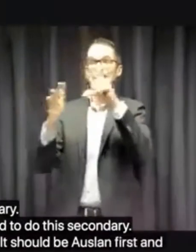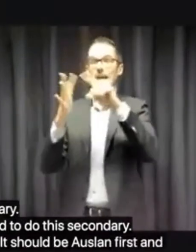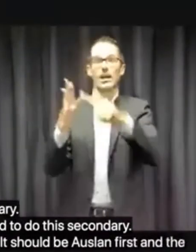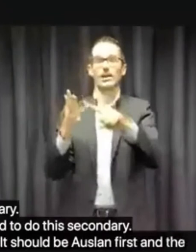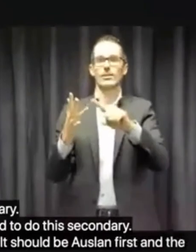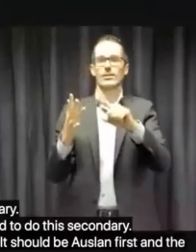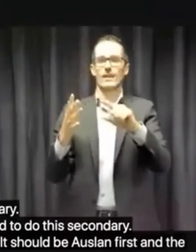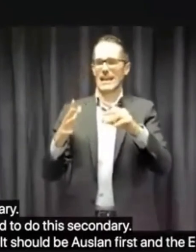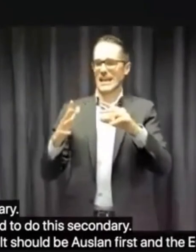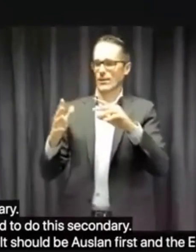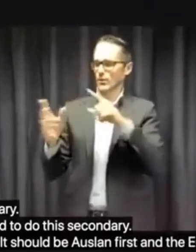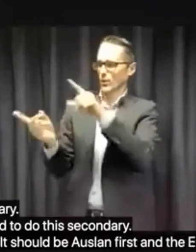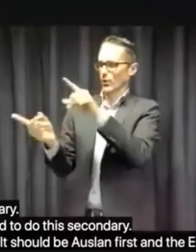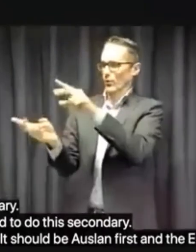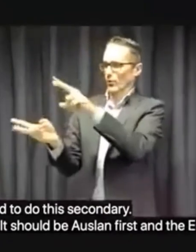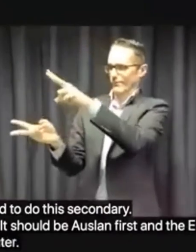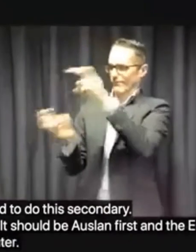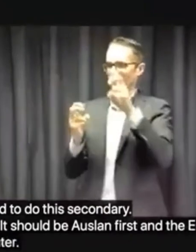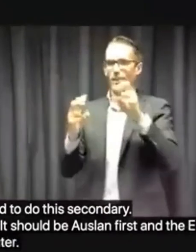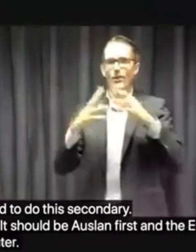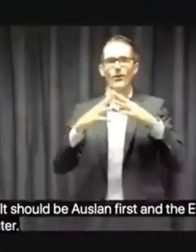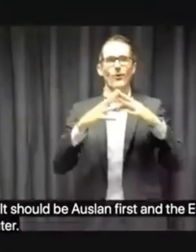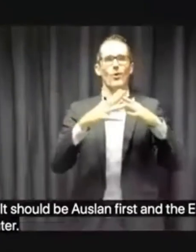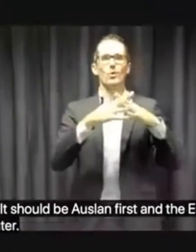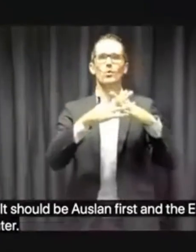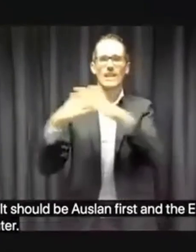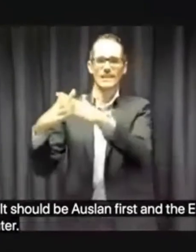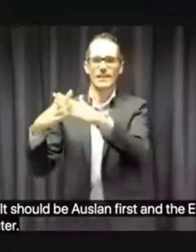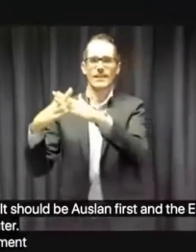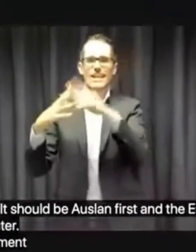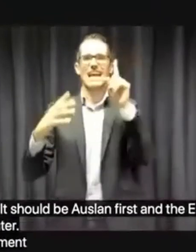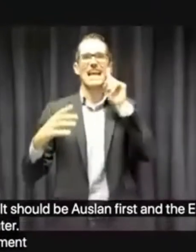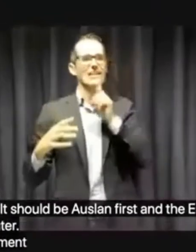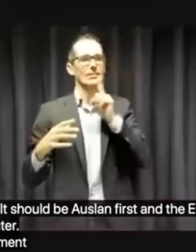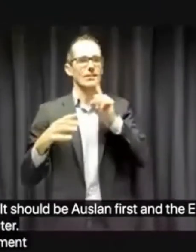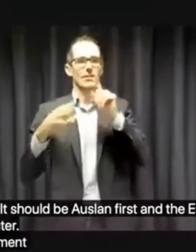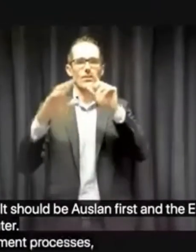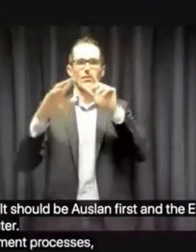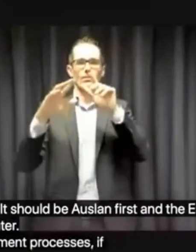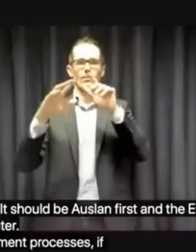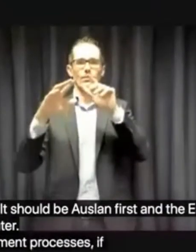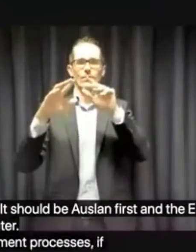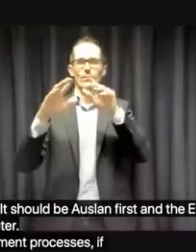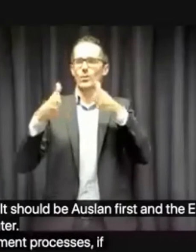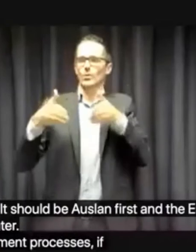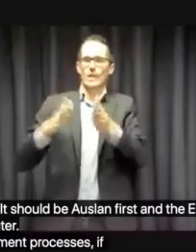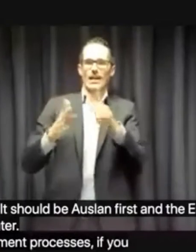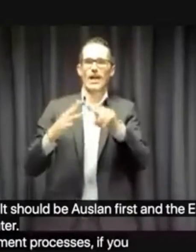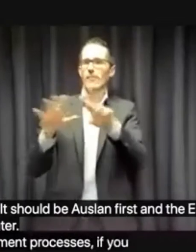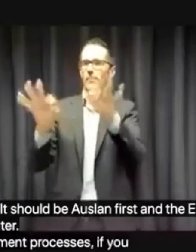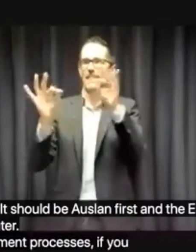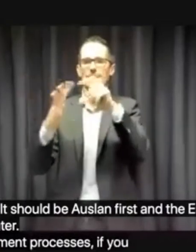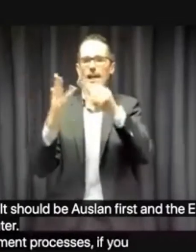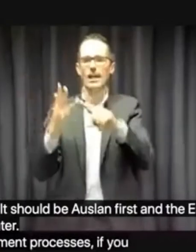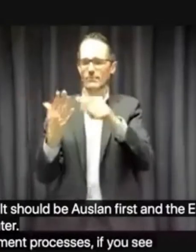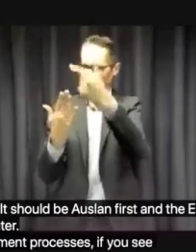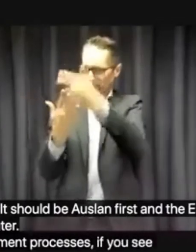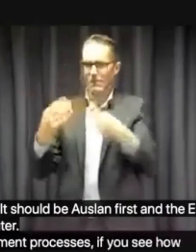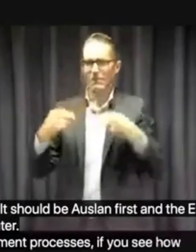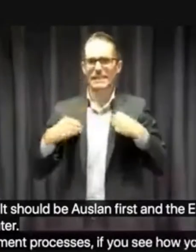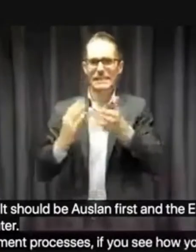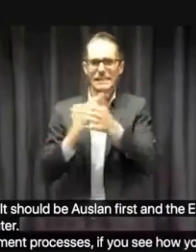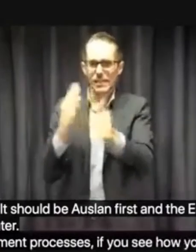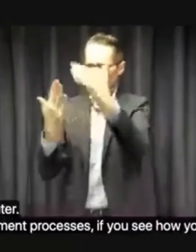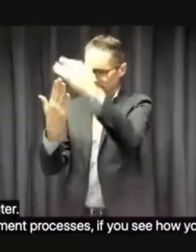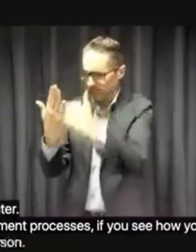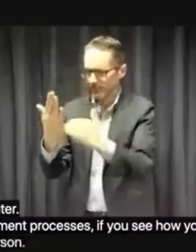Recruitment processes. If you look at a new CEO, how do you recruit that person? Is it a Western hearing way or model